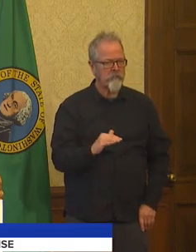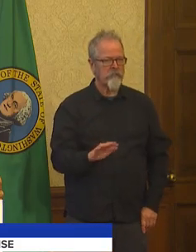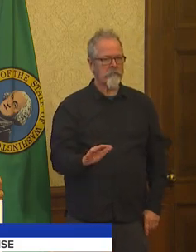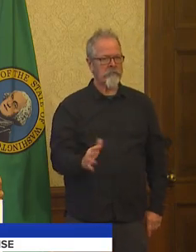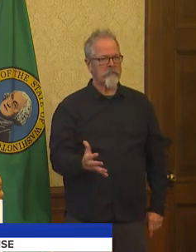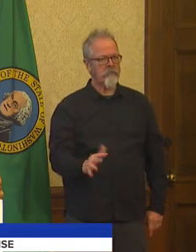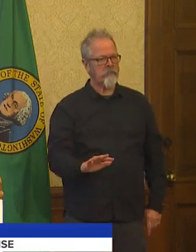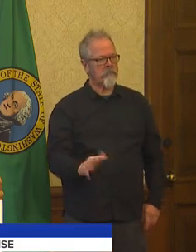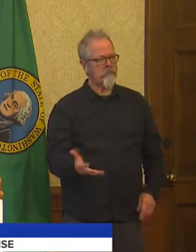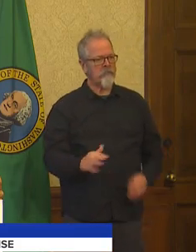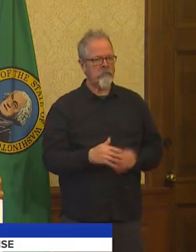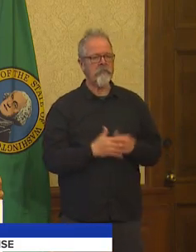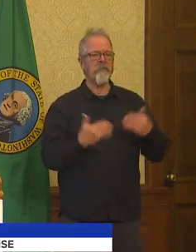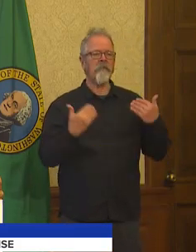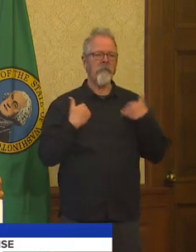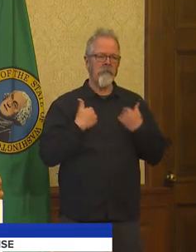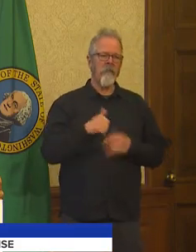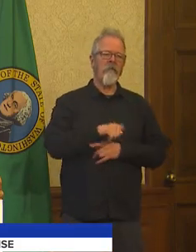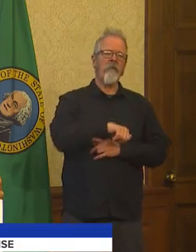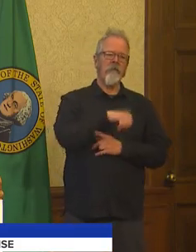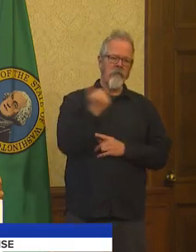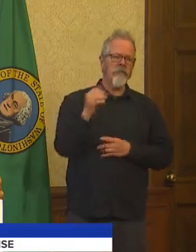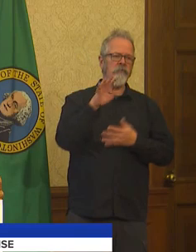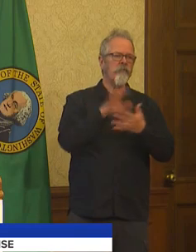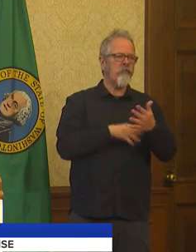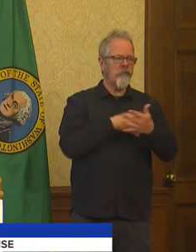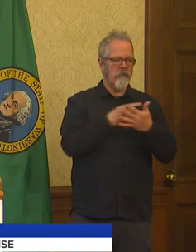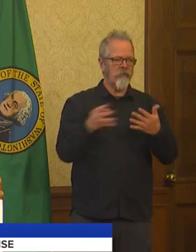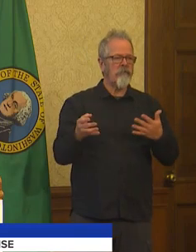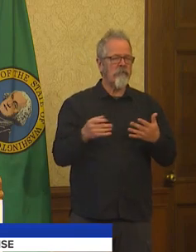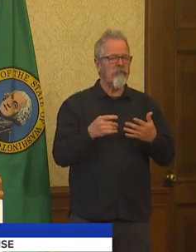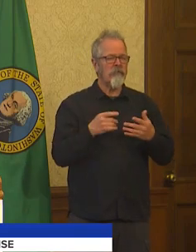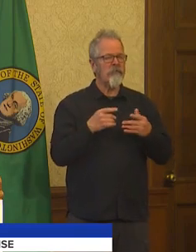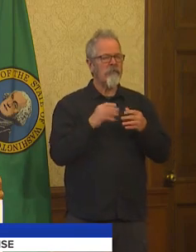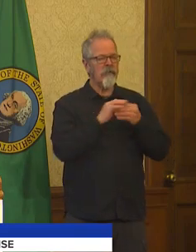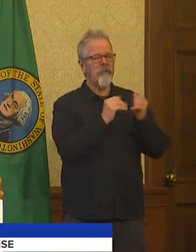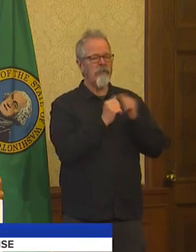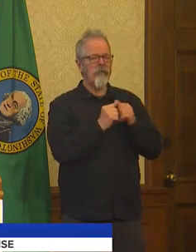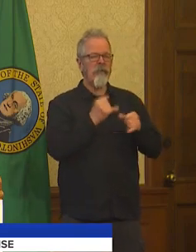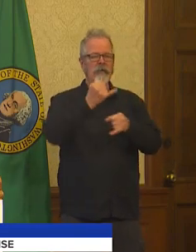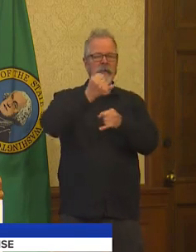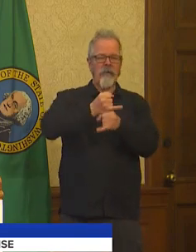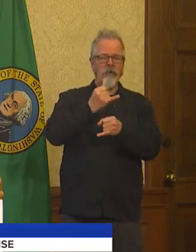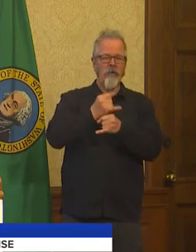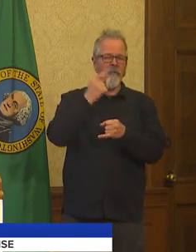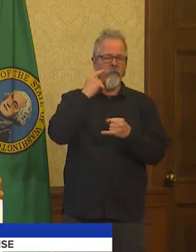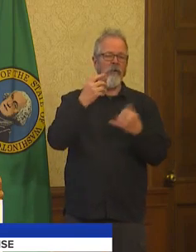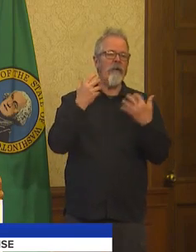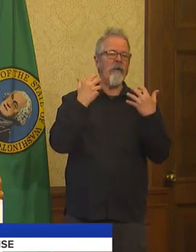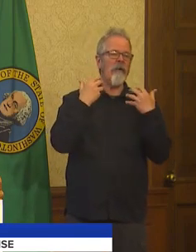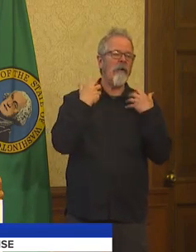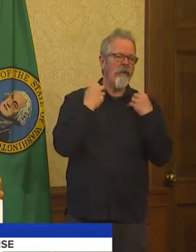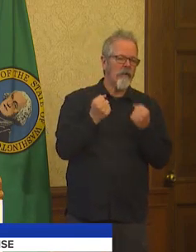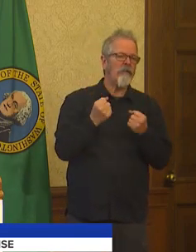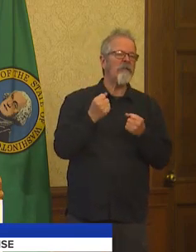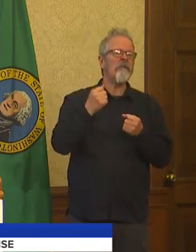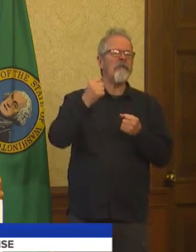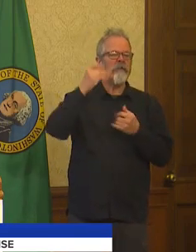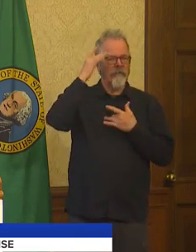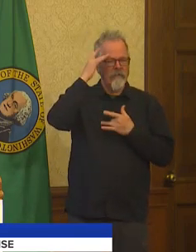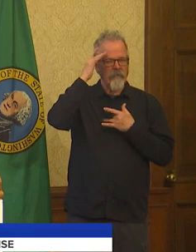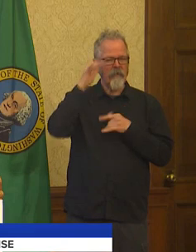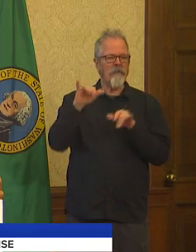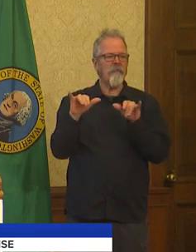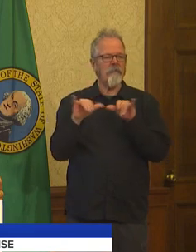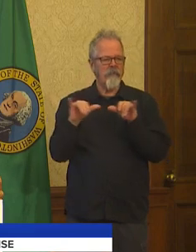more optimistic. It shows it predicts a more rapid decline down to very, very low numbers by the